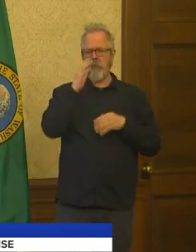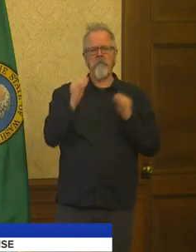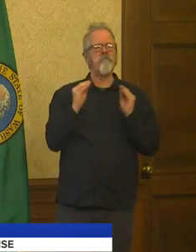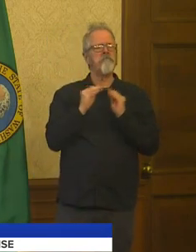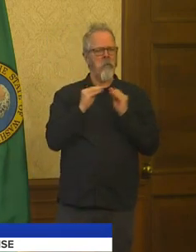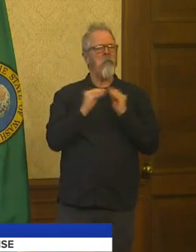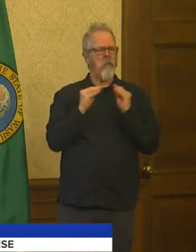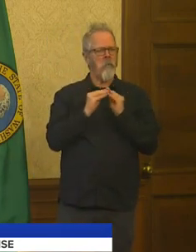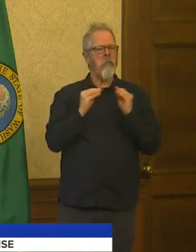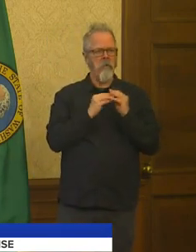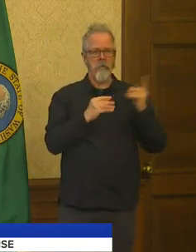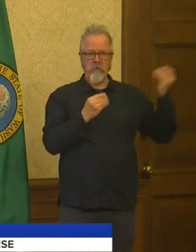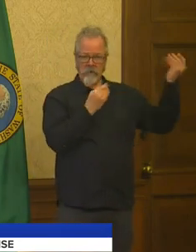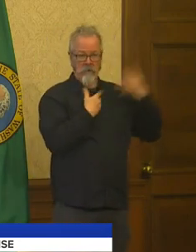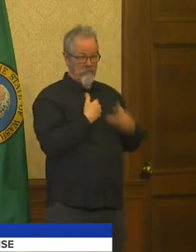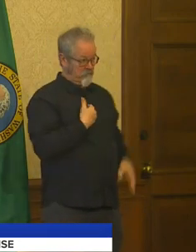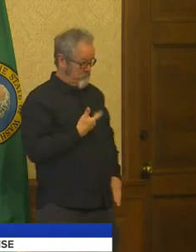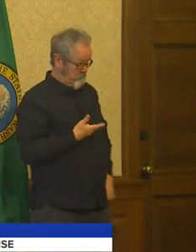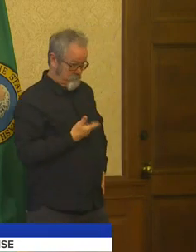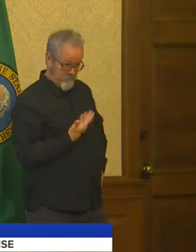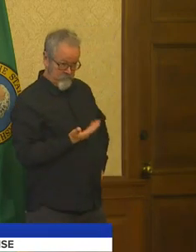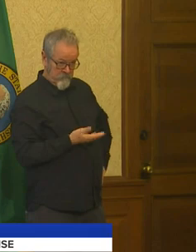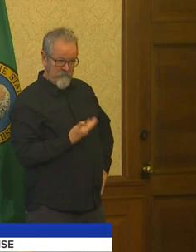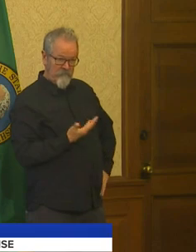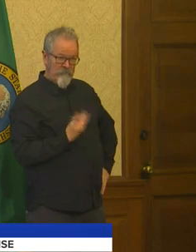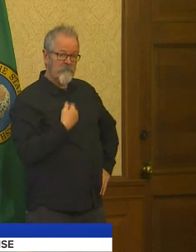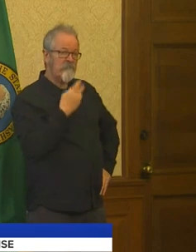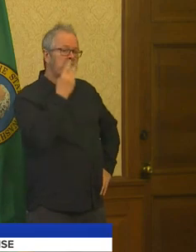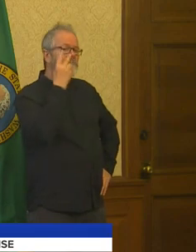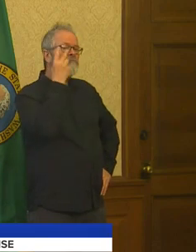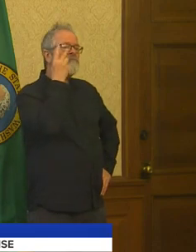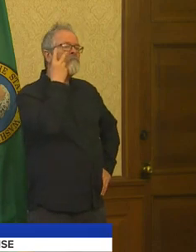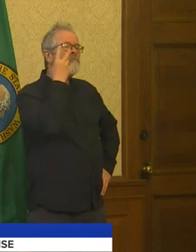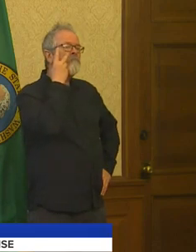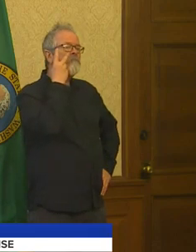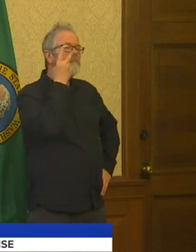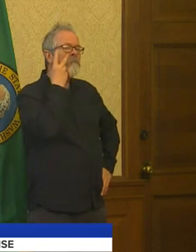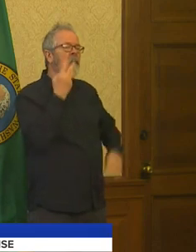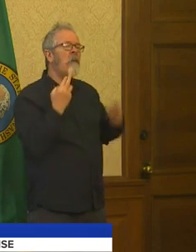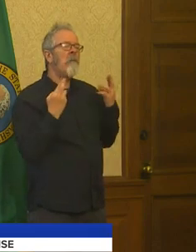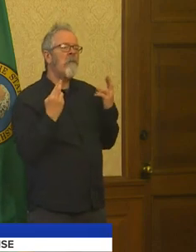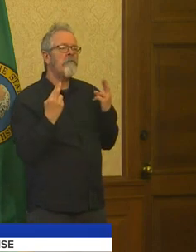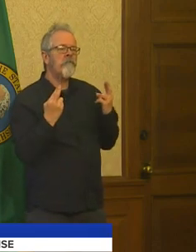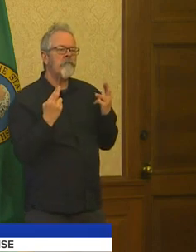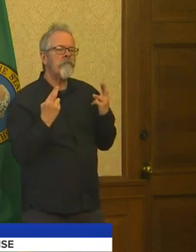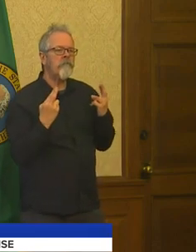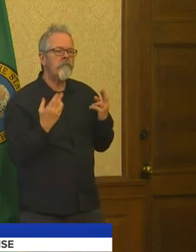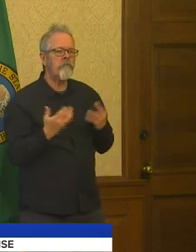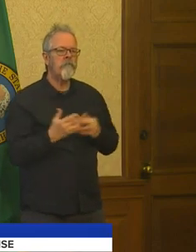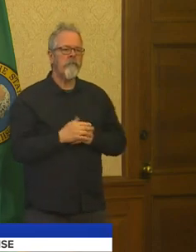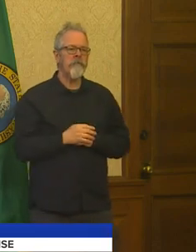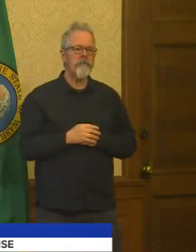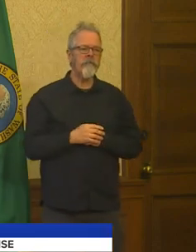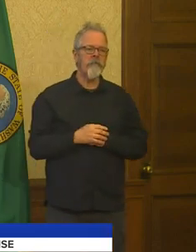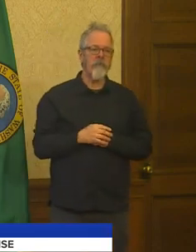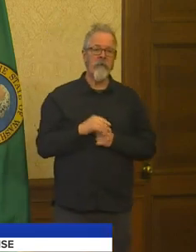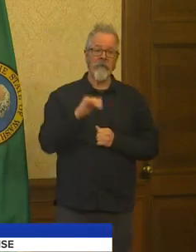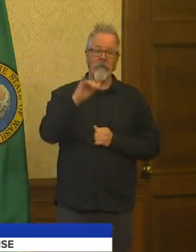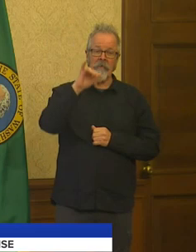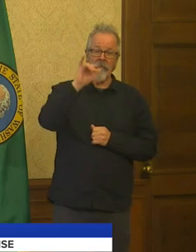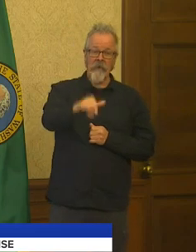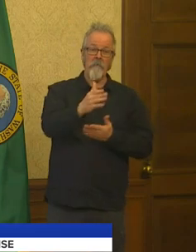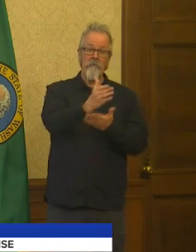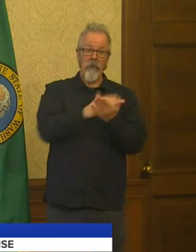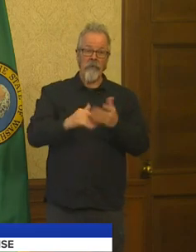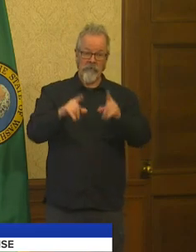need it to be. Then we need the contact tracing capability to actually contact the people